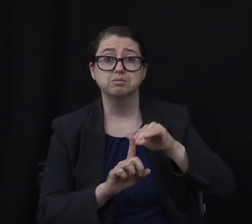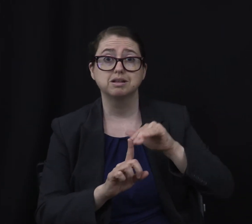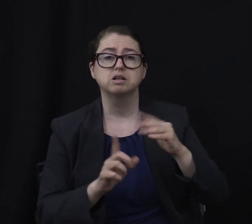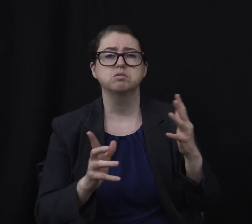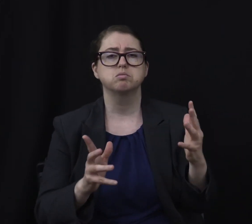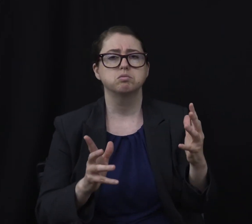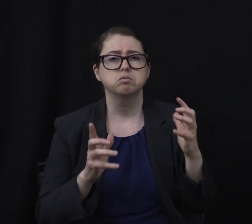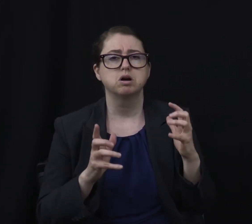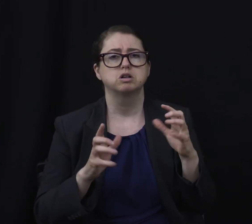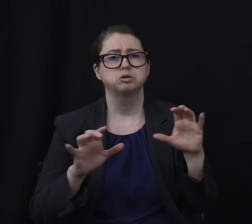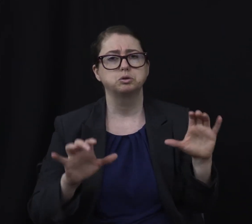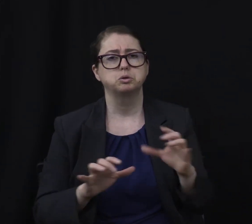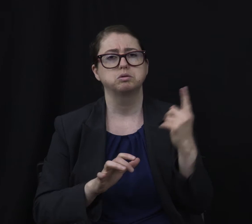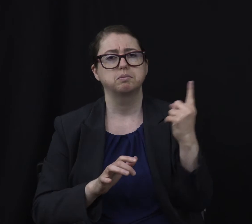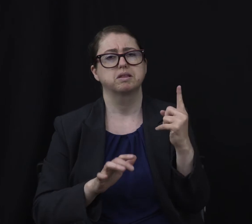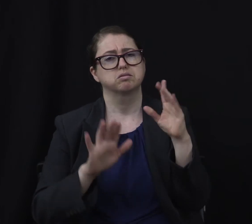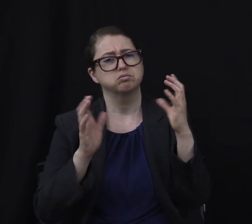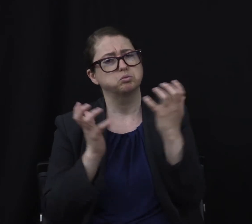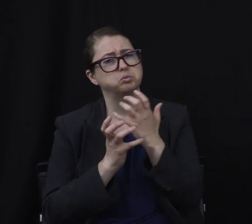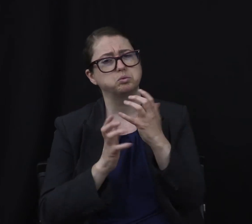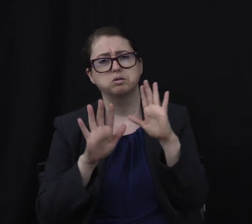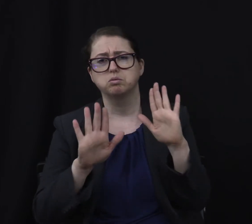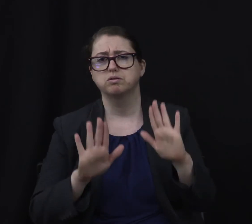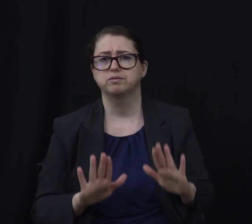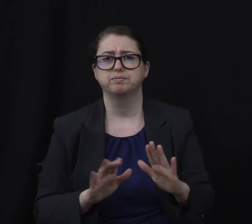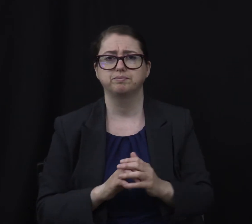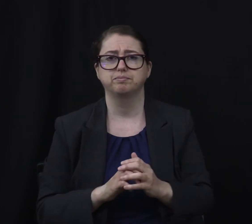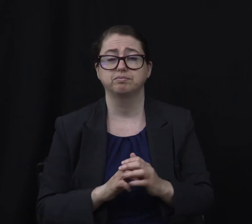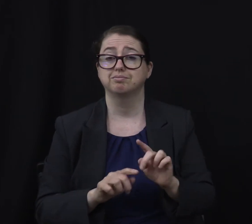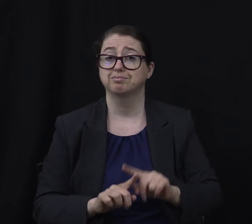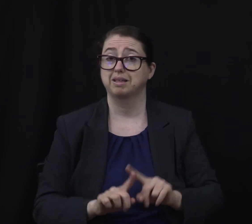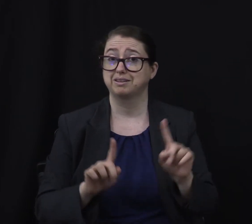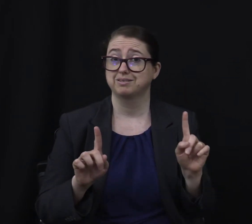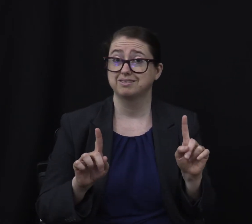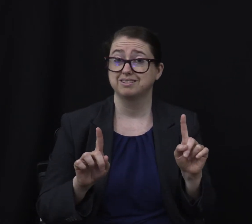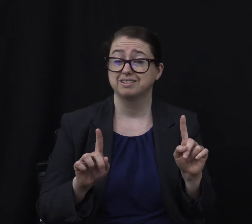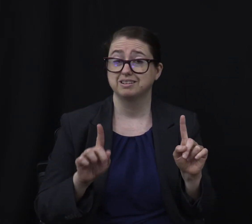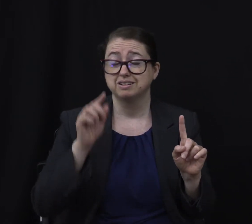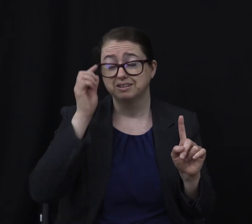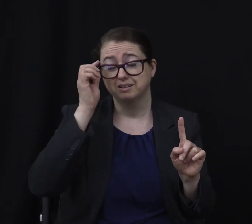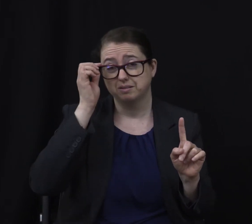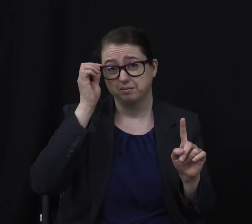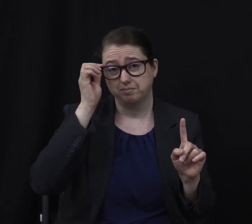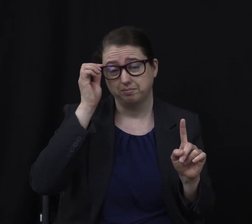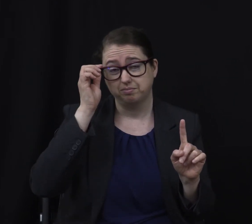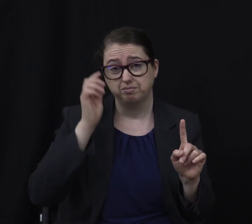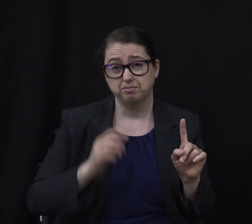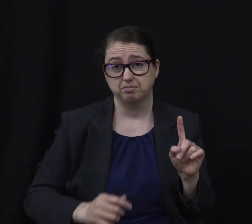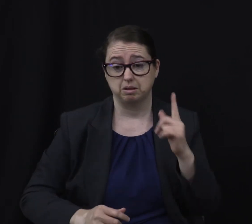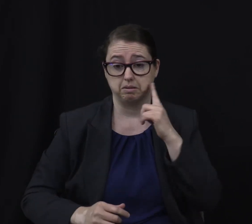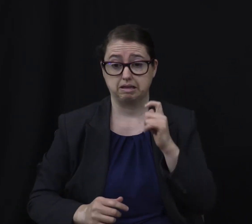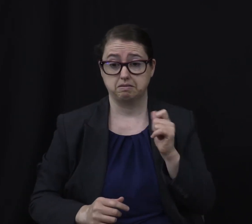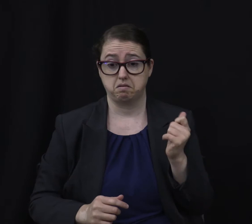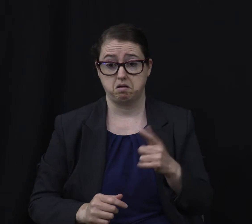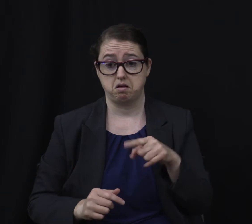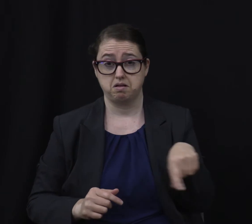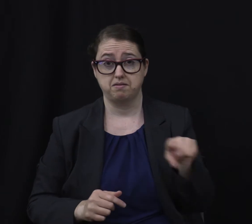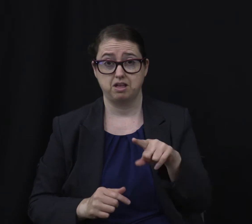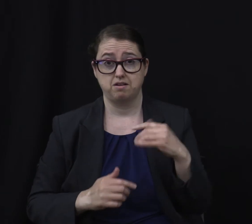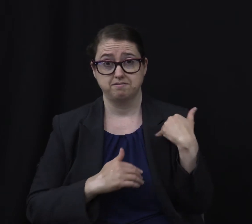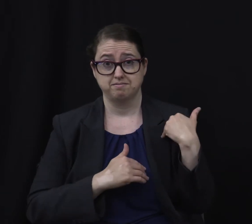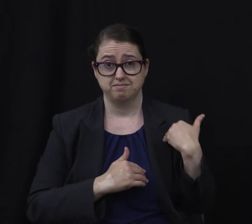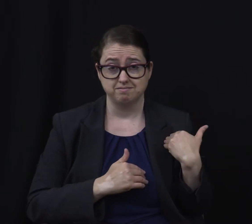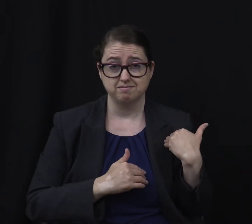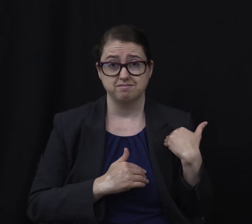truly amazing. However, due to every fault of their own, the Israelites are then enslaved by